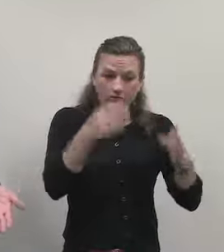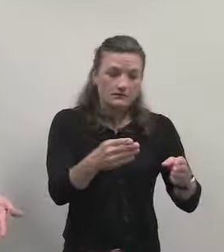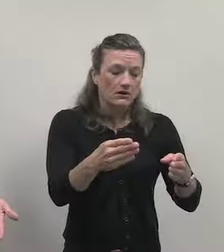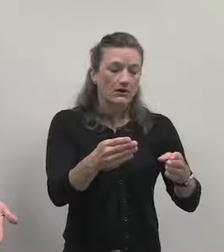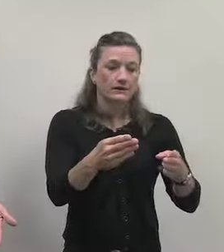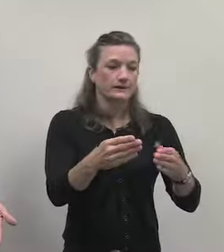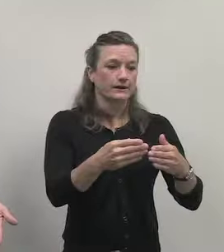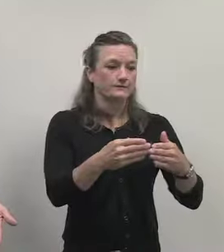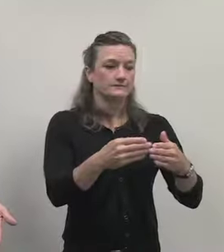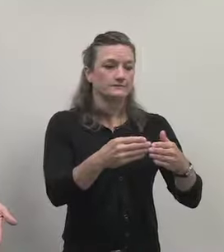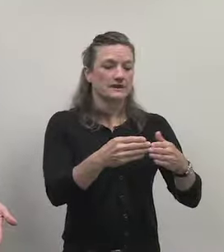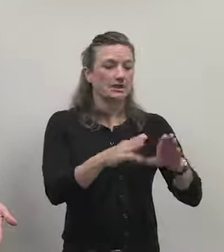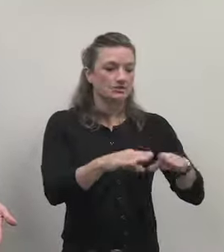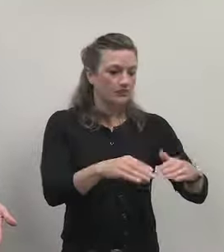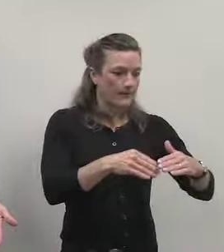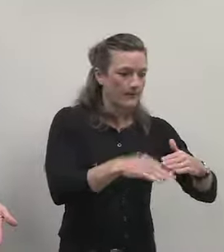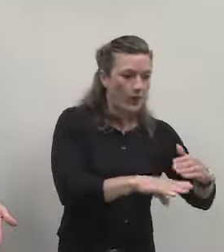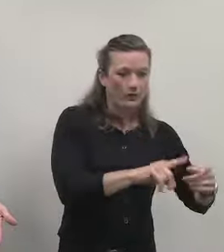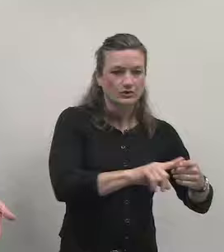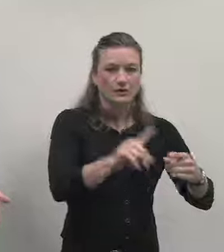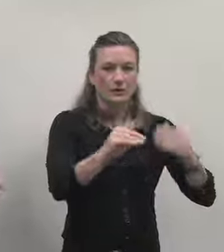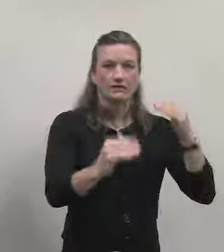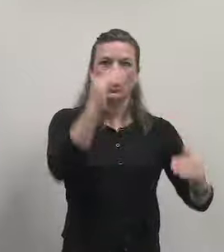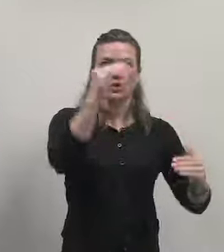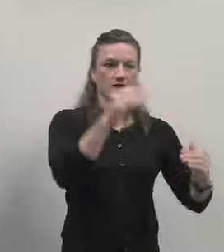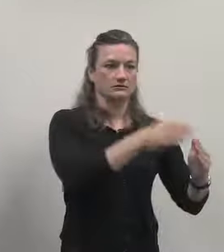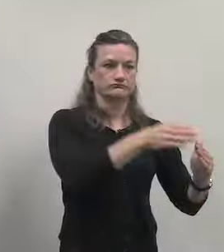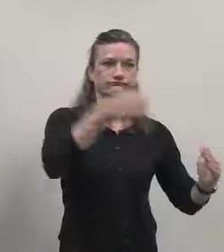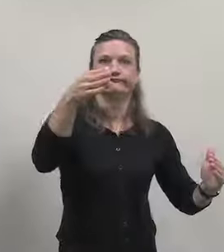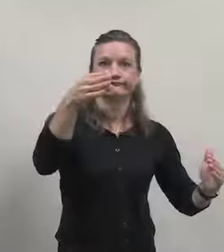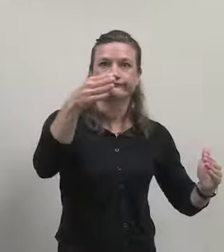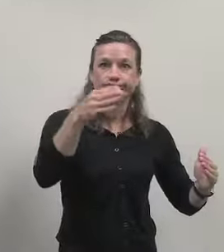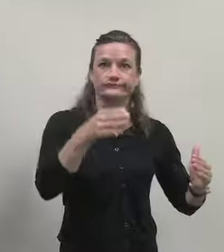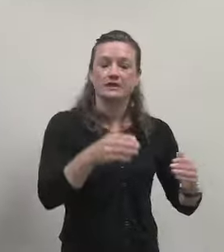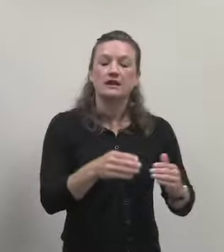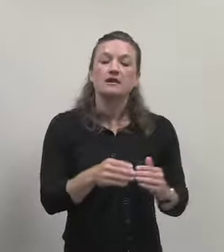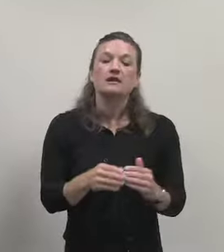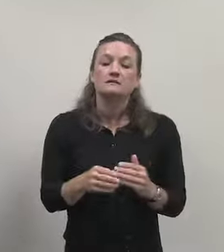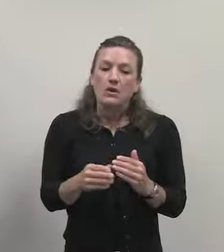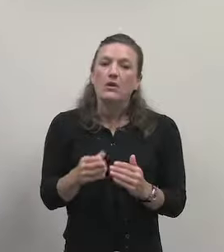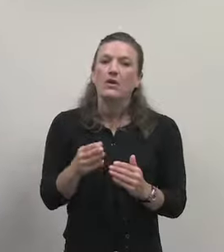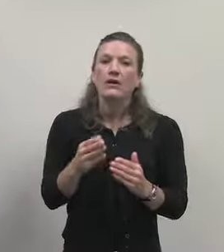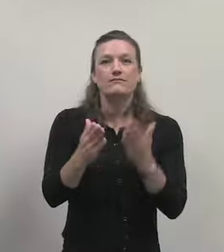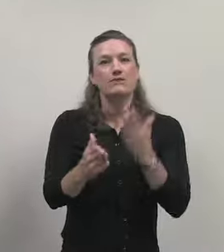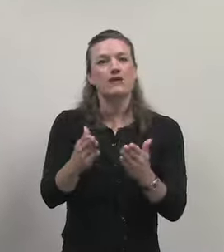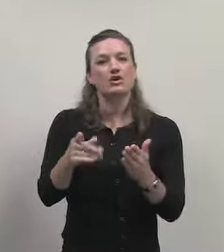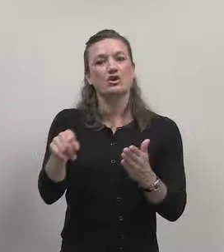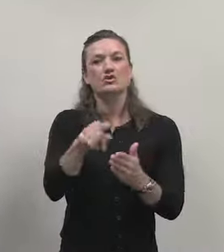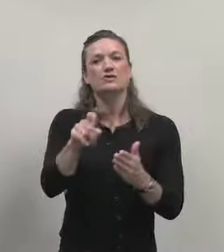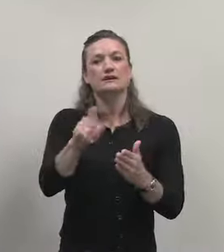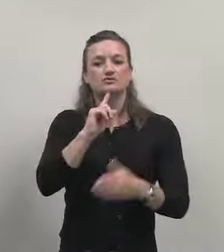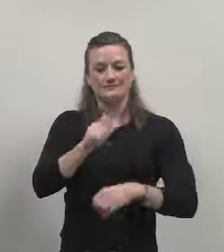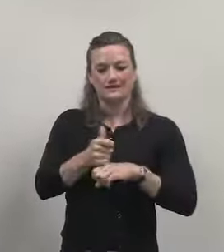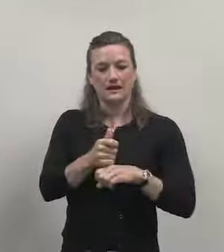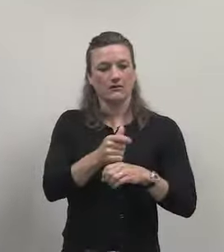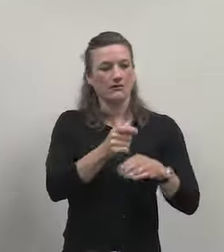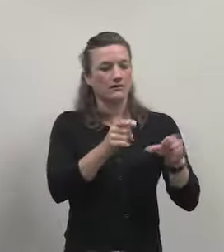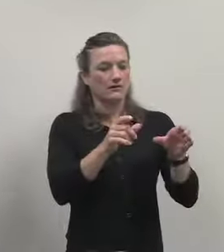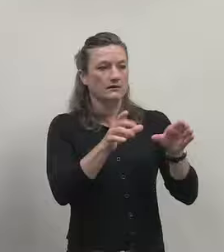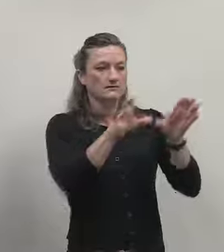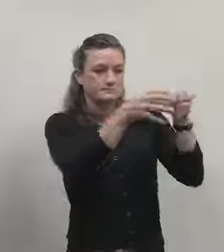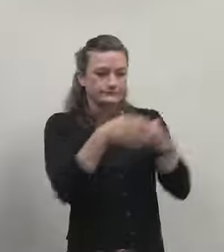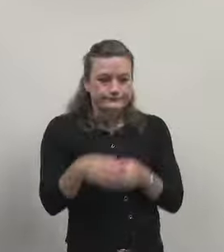from birth to adulthood, in which case maybe you want to do a subcommittee of that